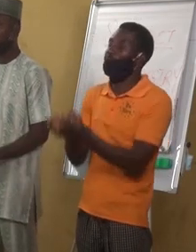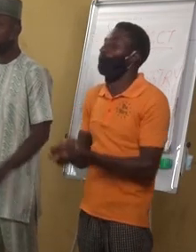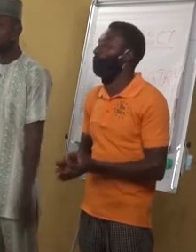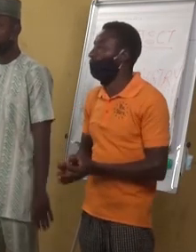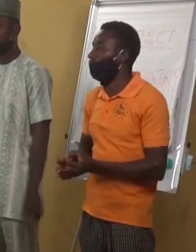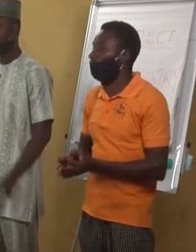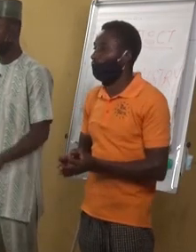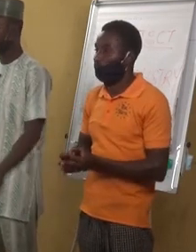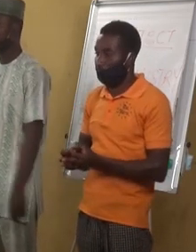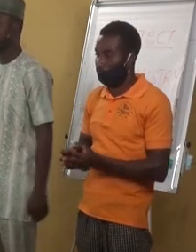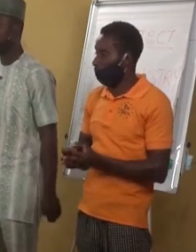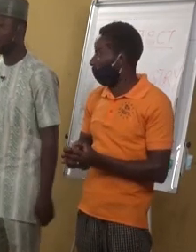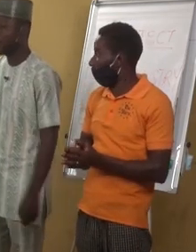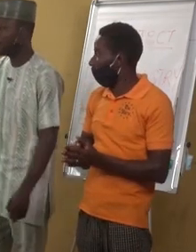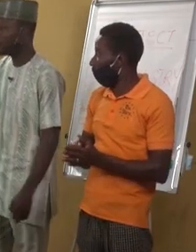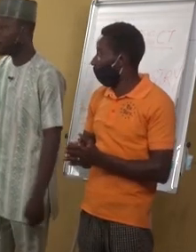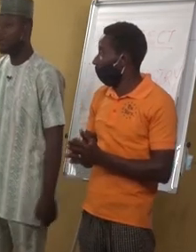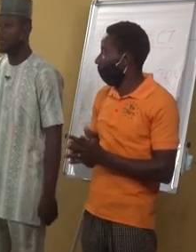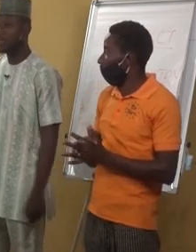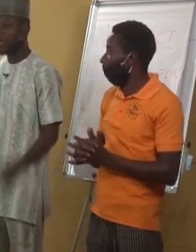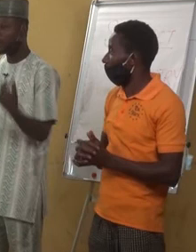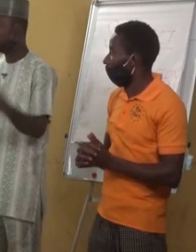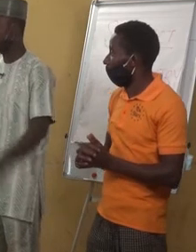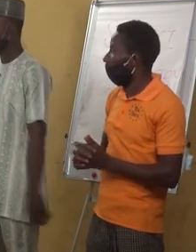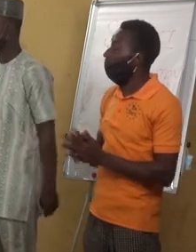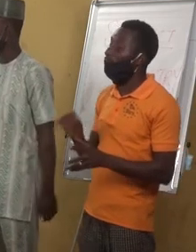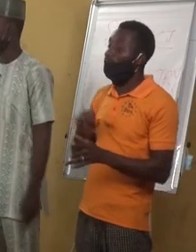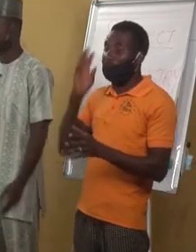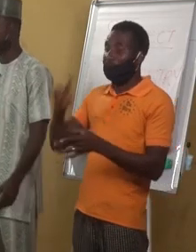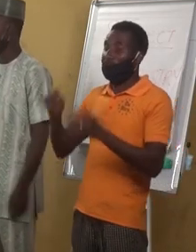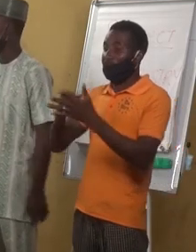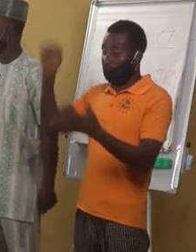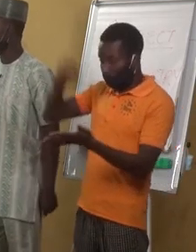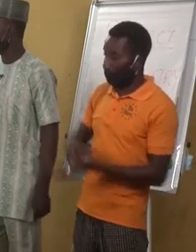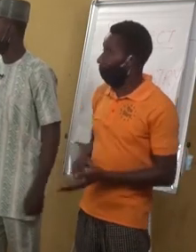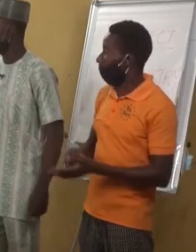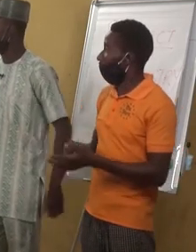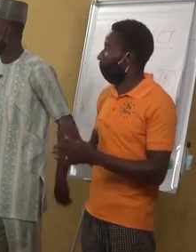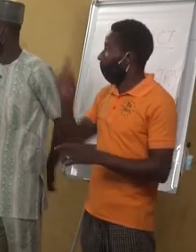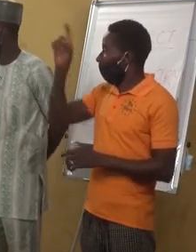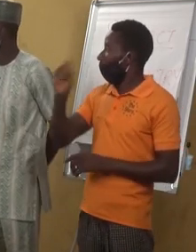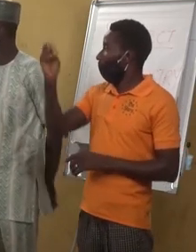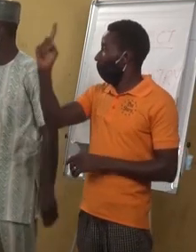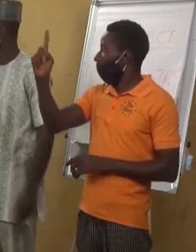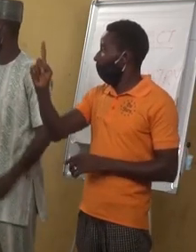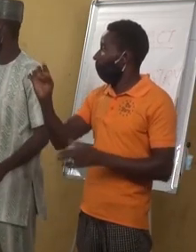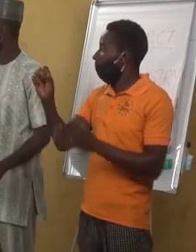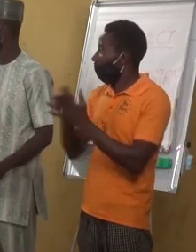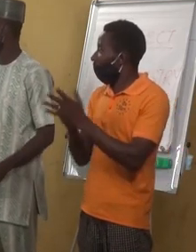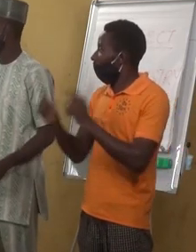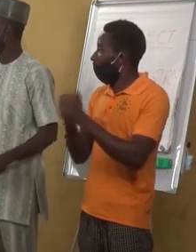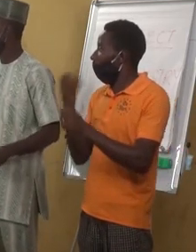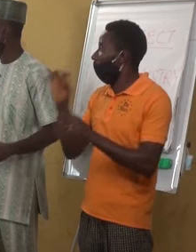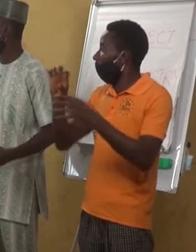then you are expected to give me 3 properties of ionic compound. I'll take the questions again, quickly. Question 1, state the types of bond